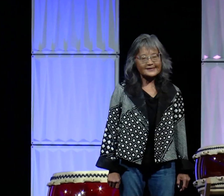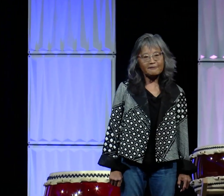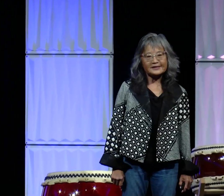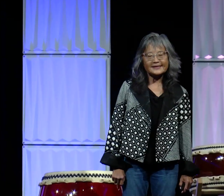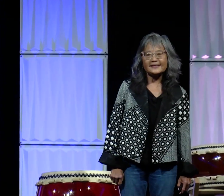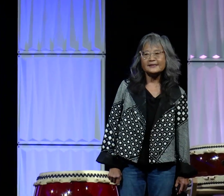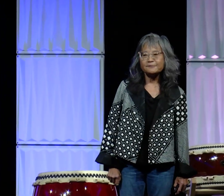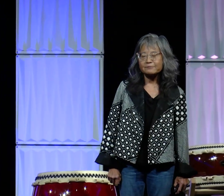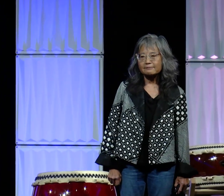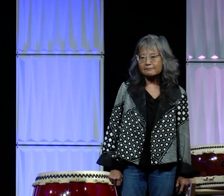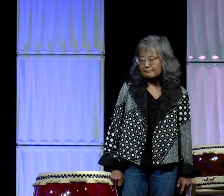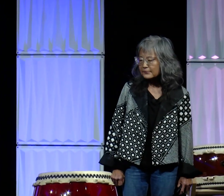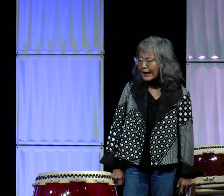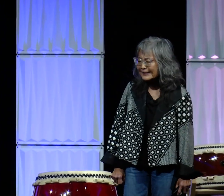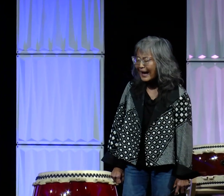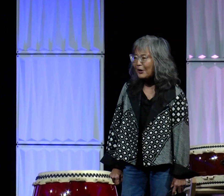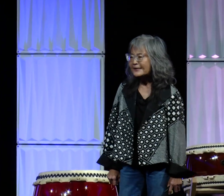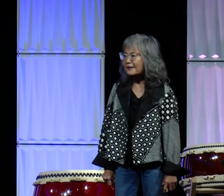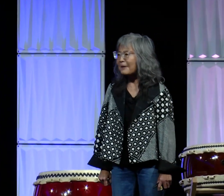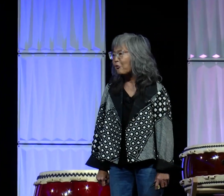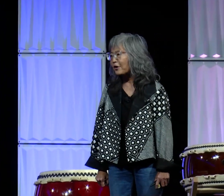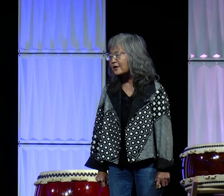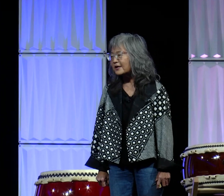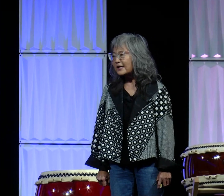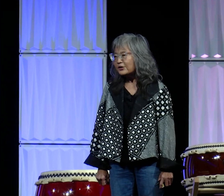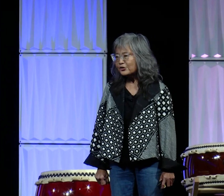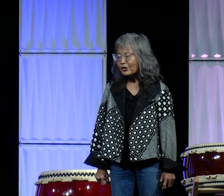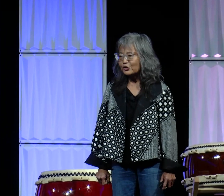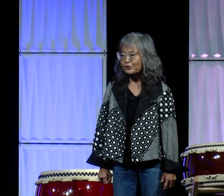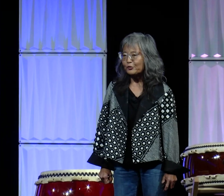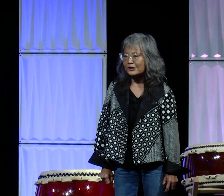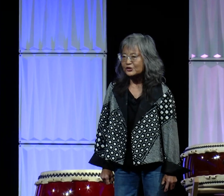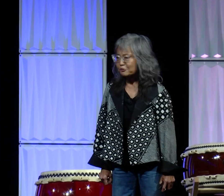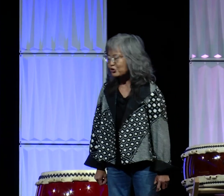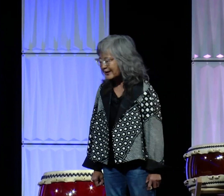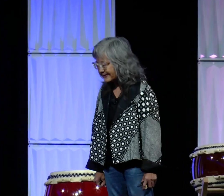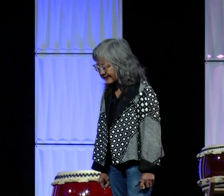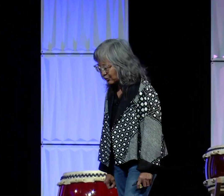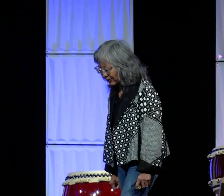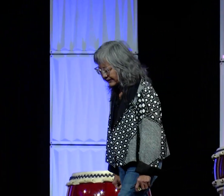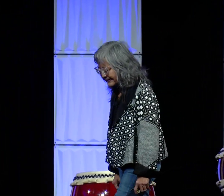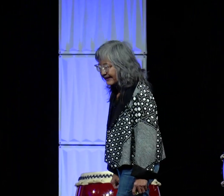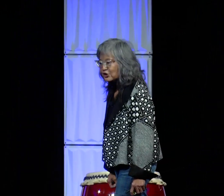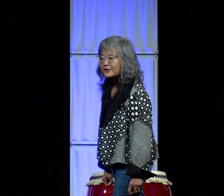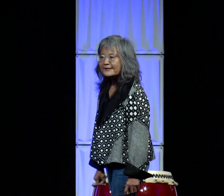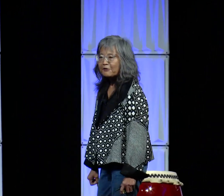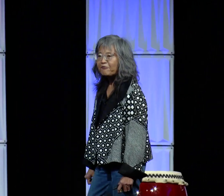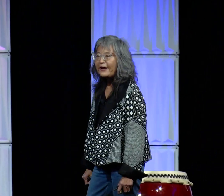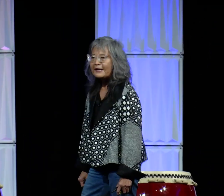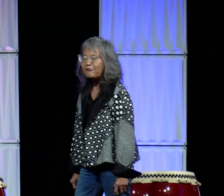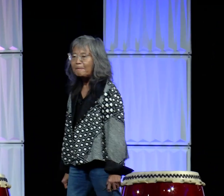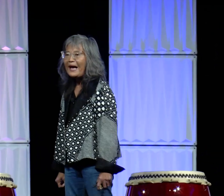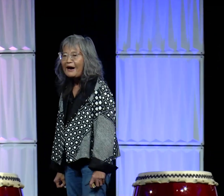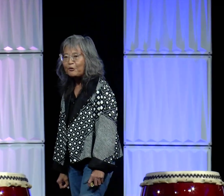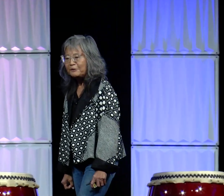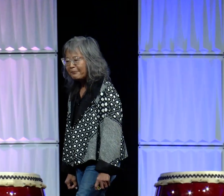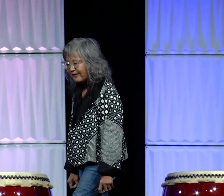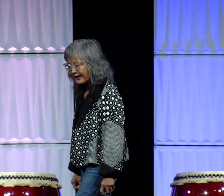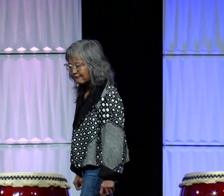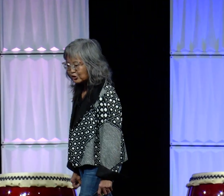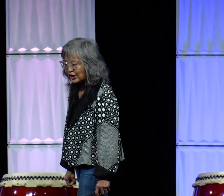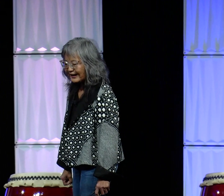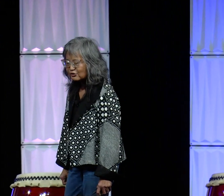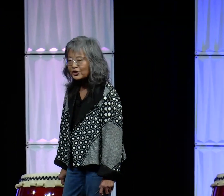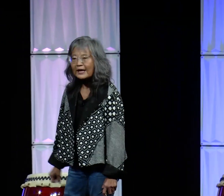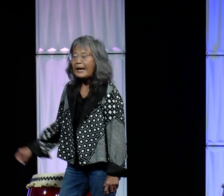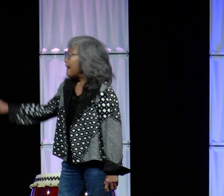was 17, and now I take my work to social and racial justice organizations. They're fighting for power and fighting